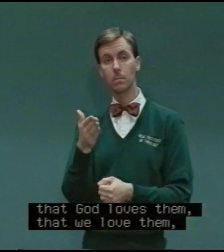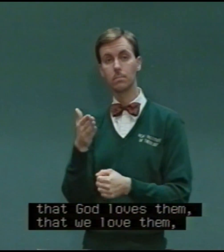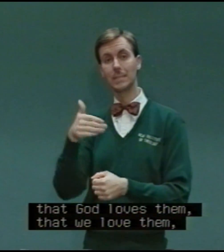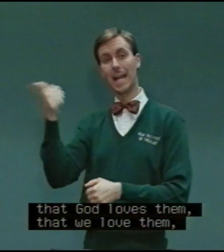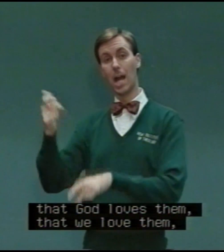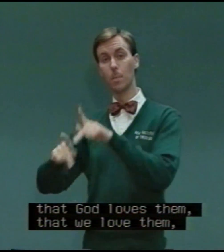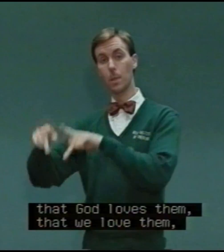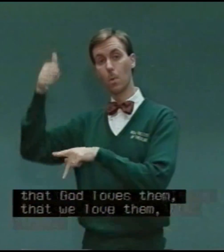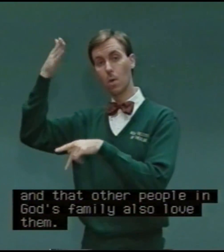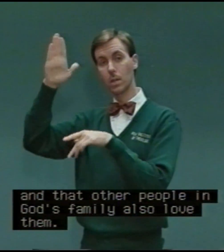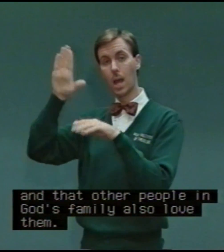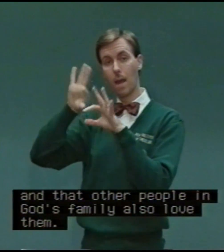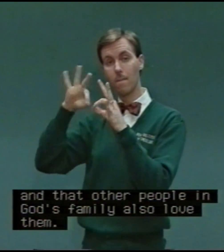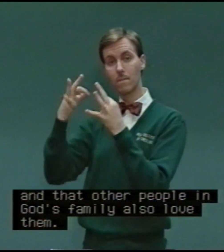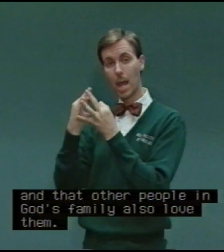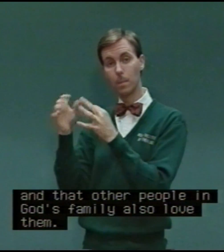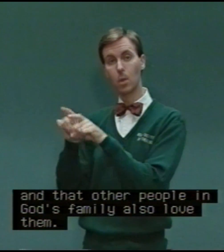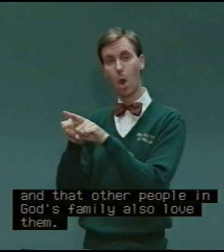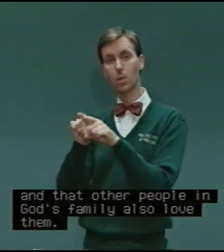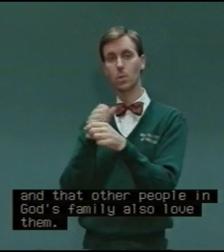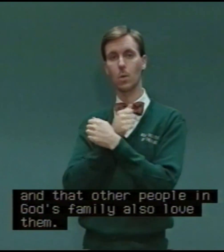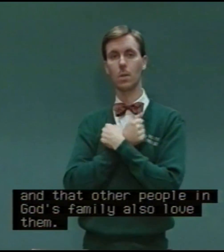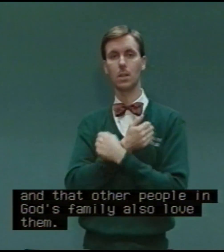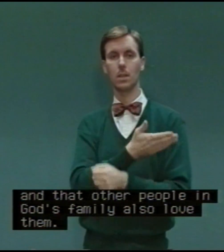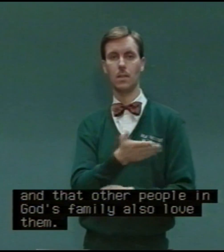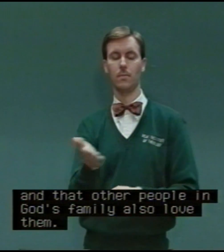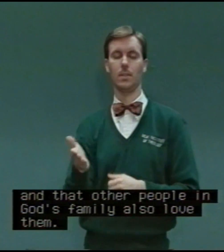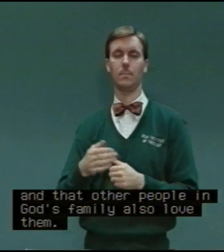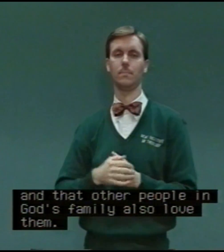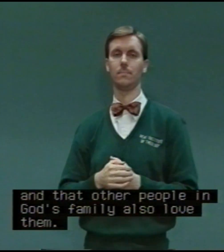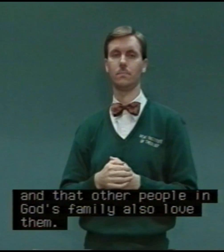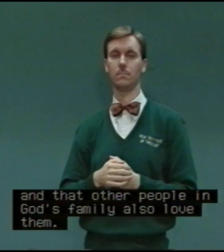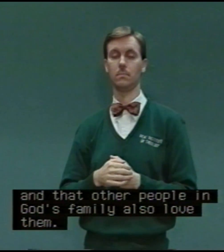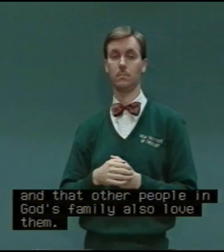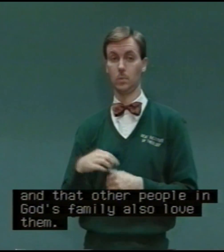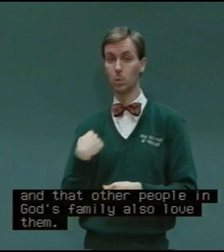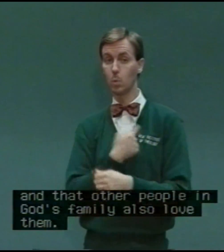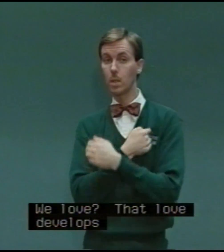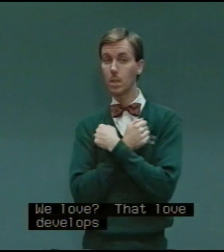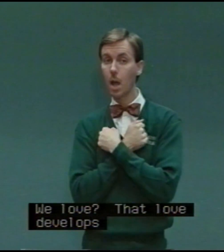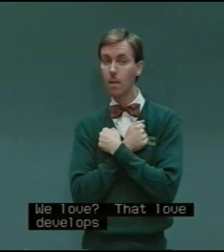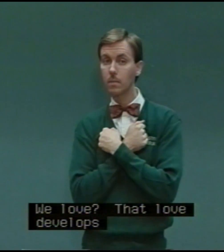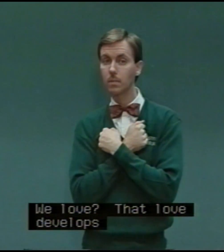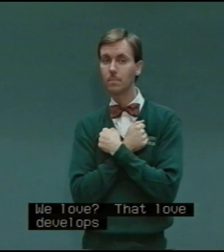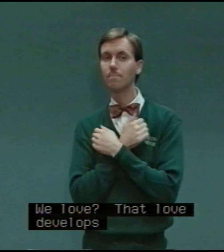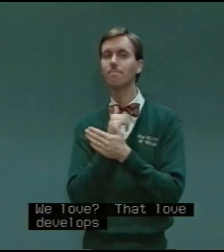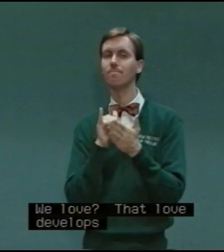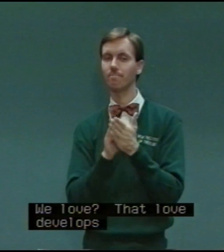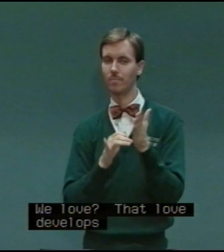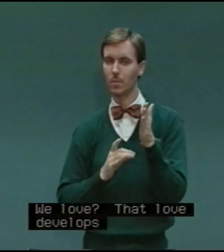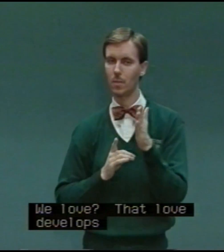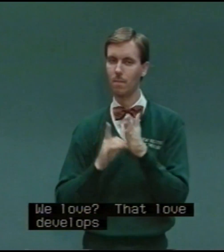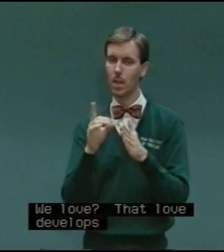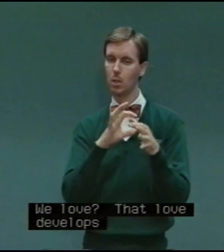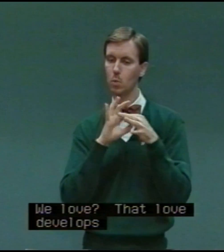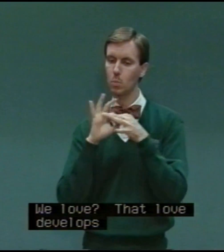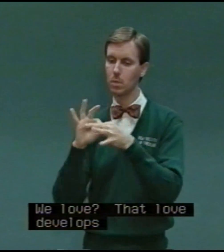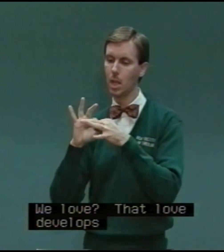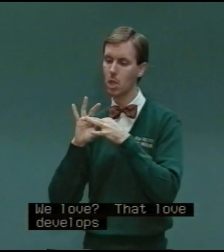love them and that other people in God's family also love them we love that love develops